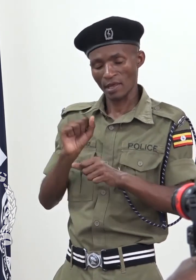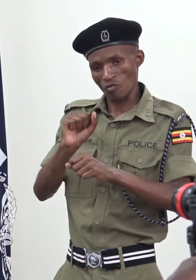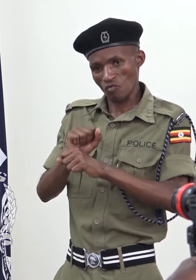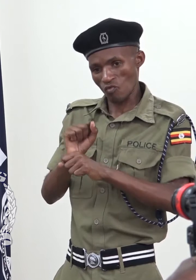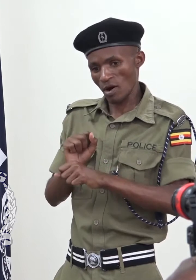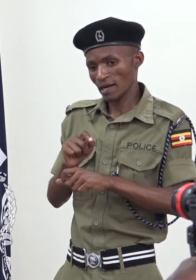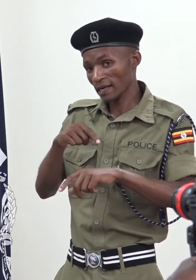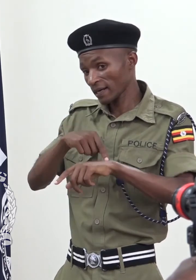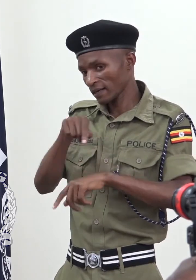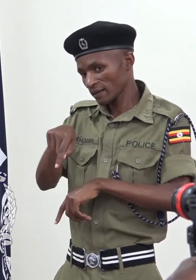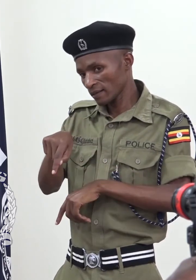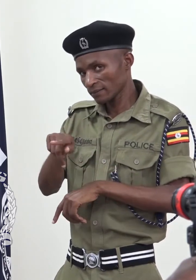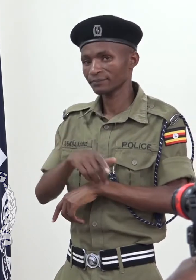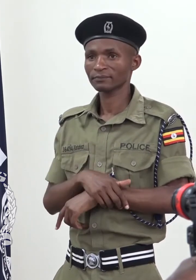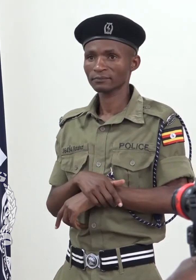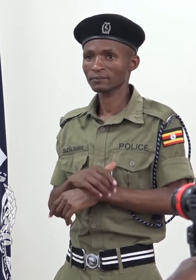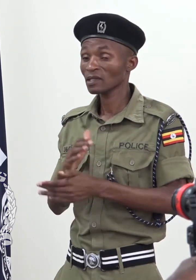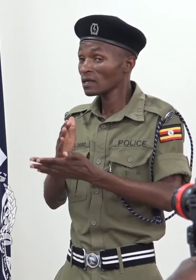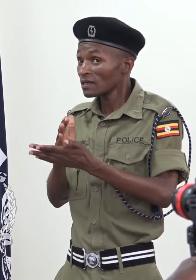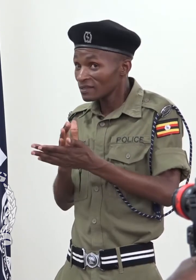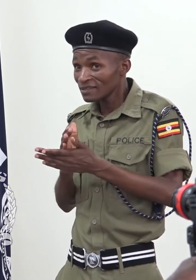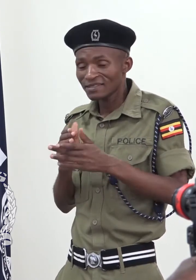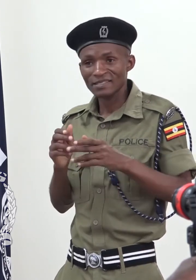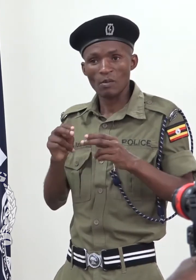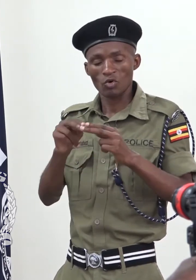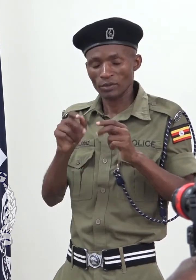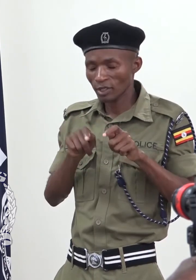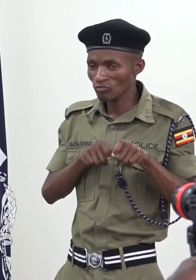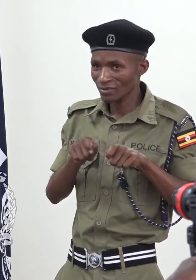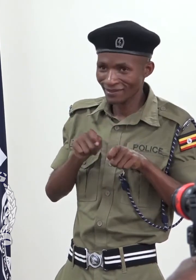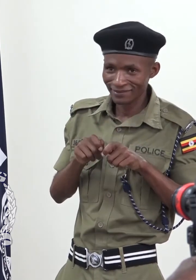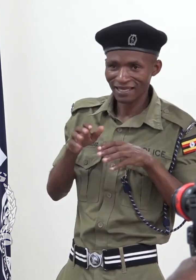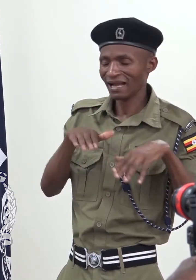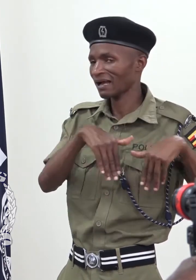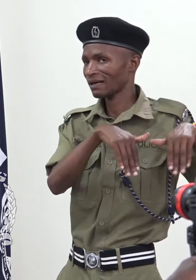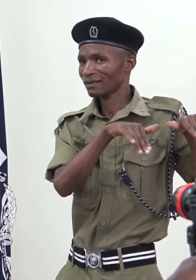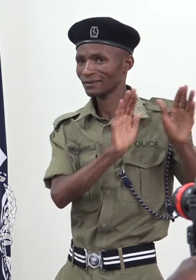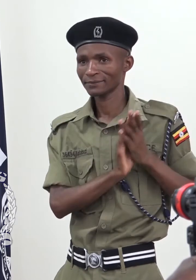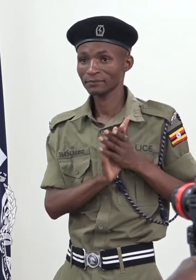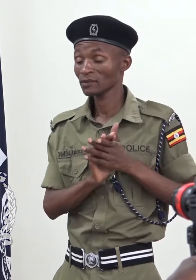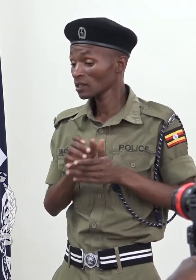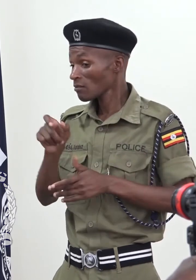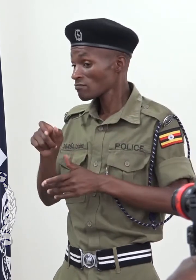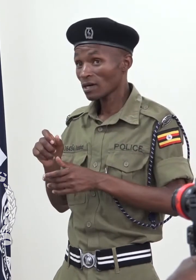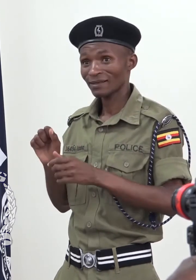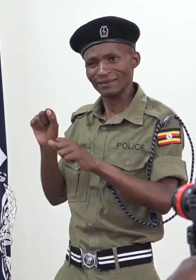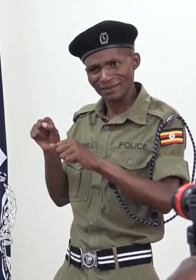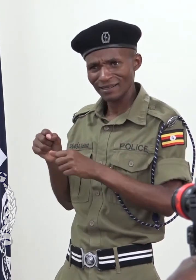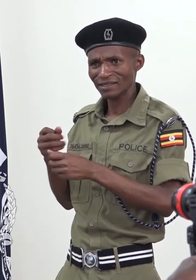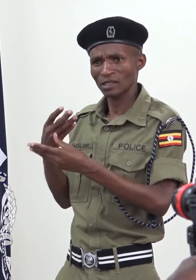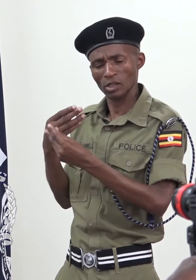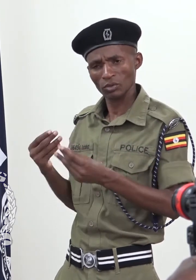Because sometimes they take some of the guidelines that are issued to them for granted. This is a person who could have lost his life due to the